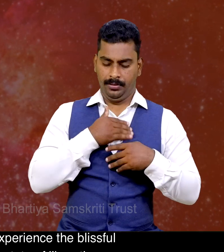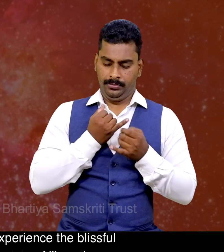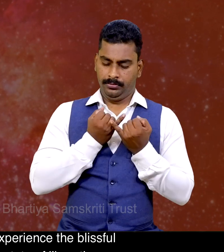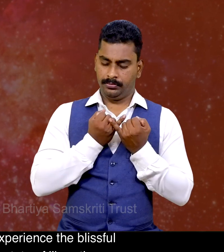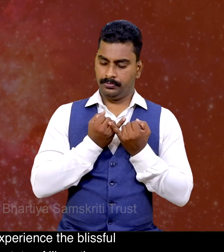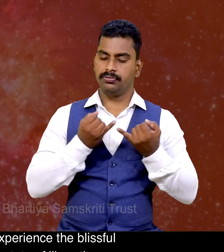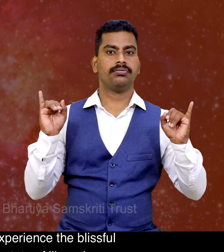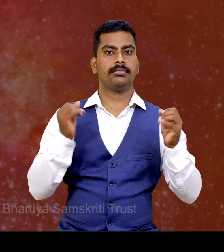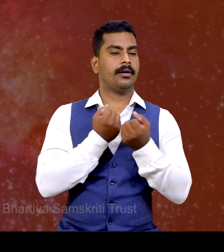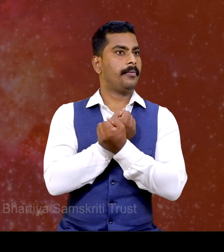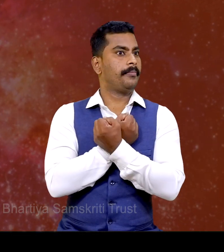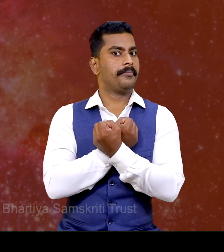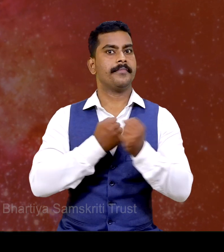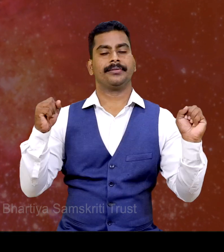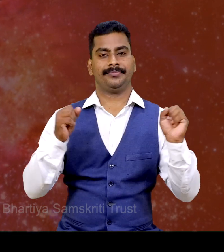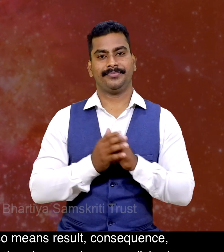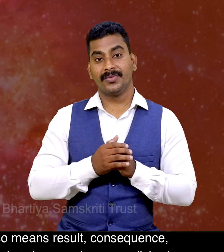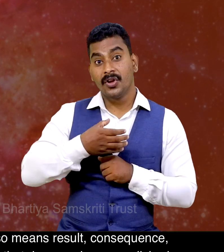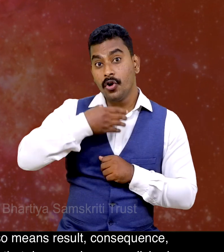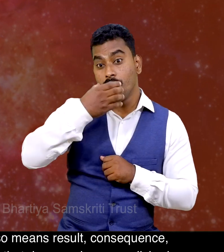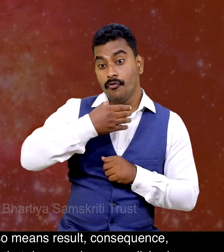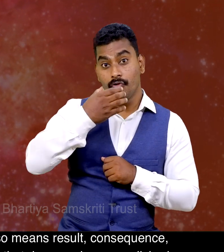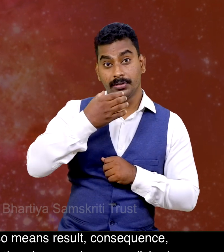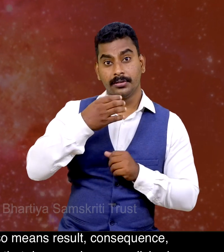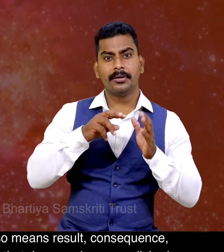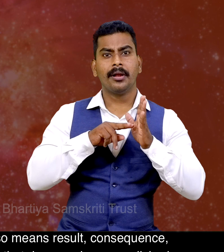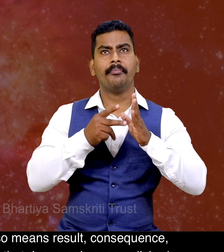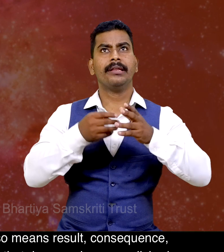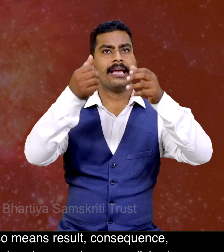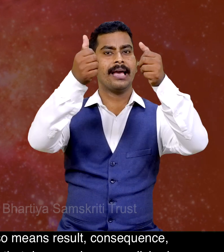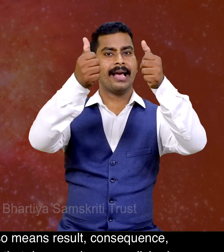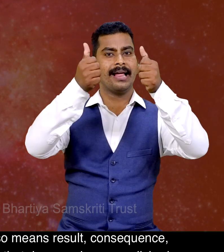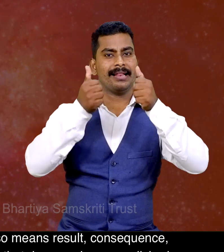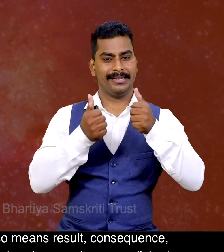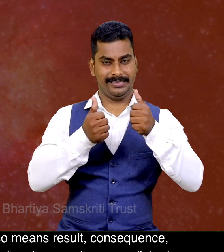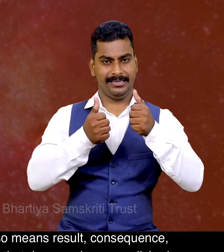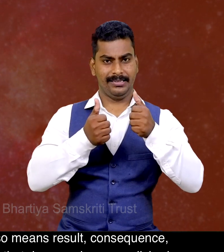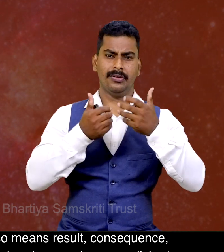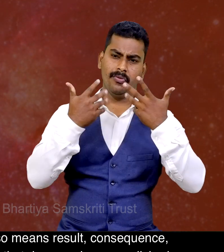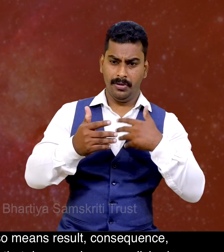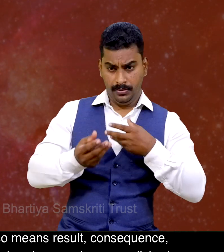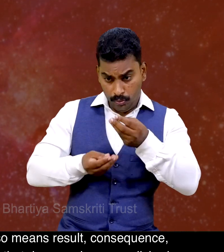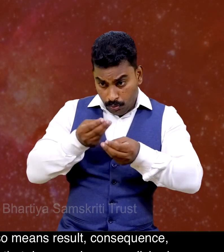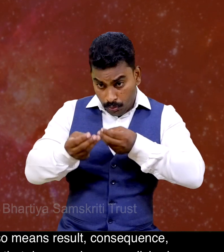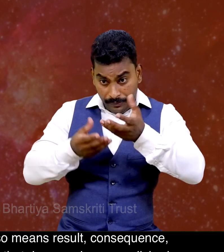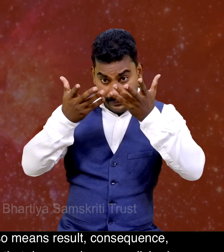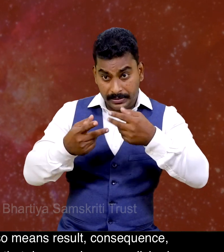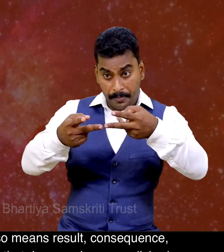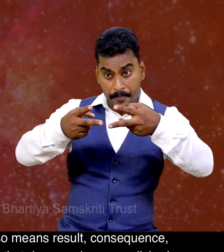of liberation. Phalam also means result, consequence, or whatever that ripens or